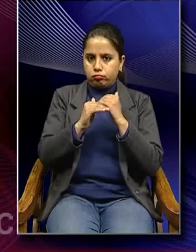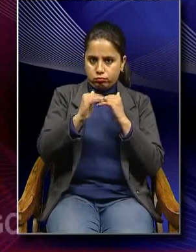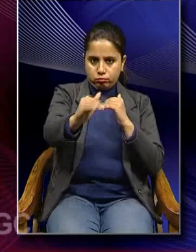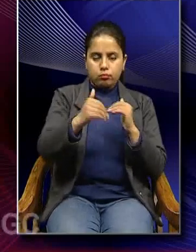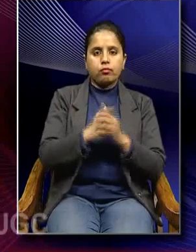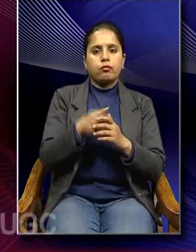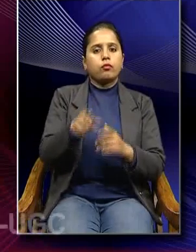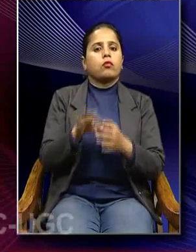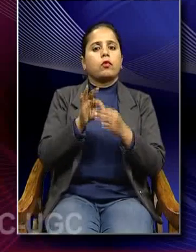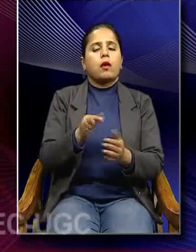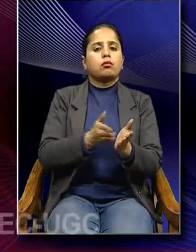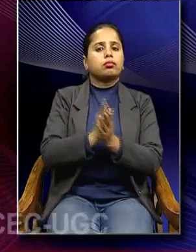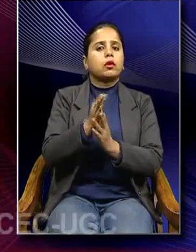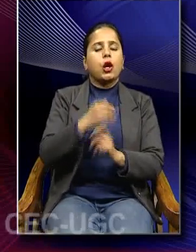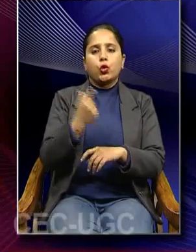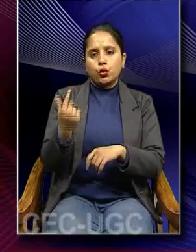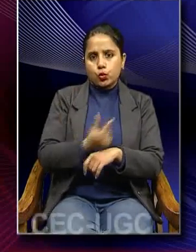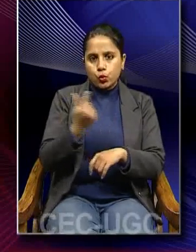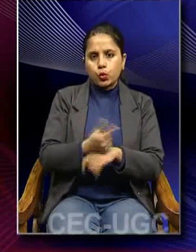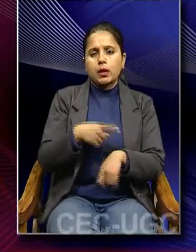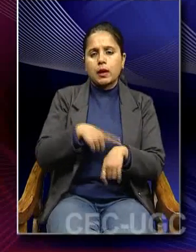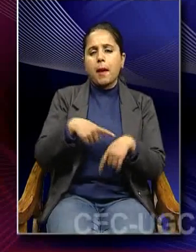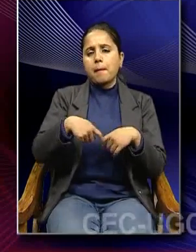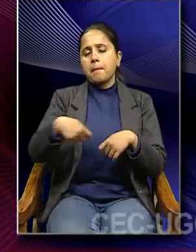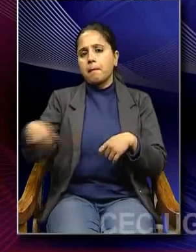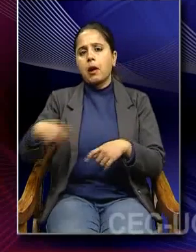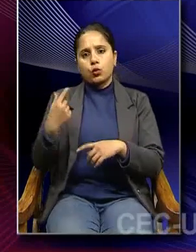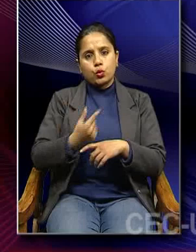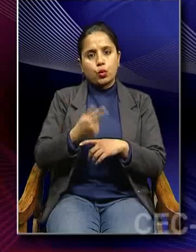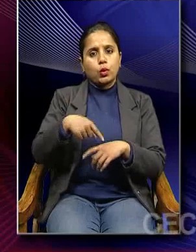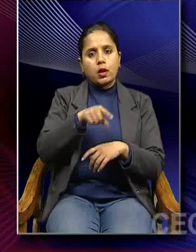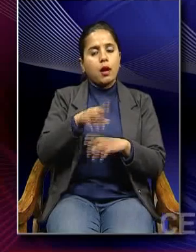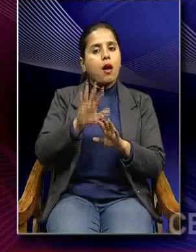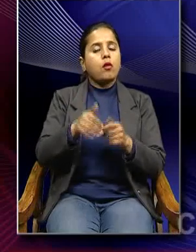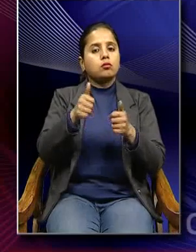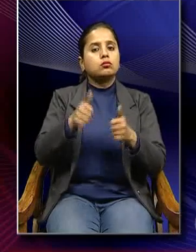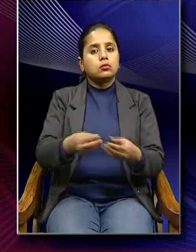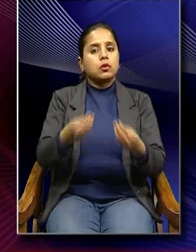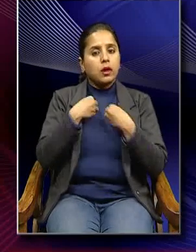refers to the path of consumption over time that yields